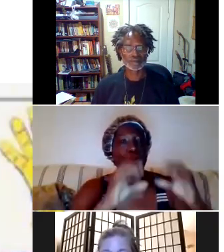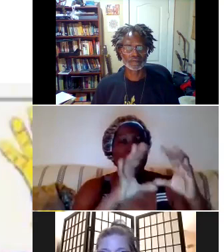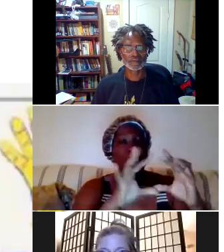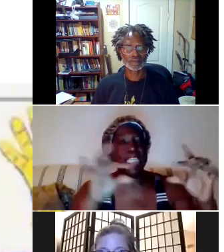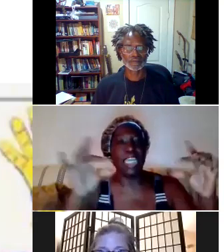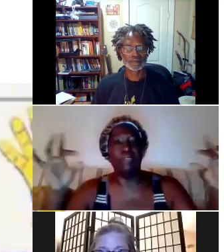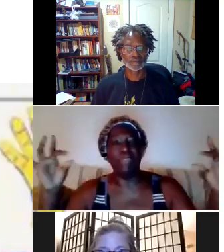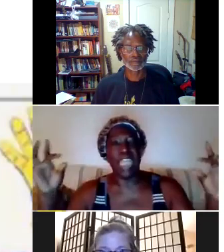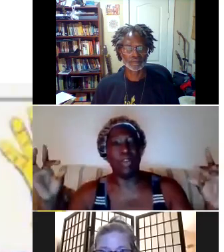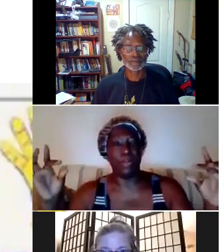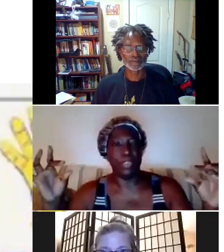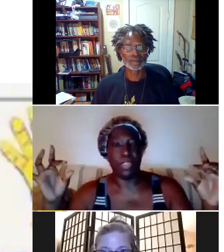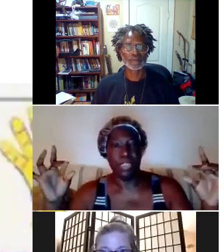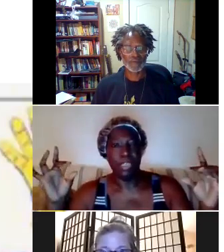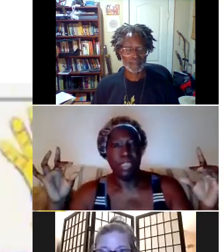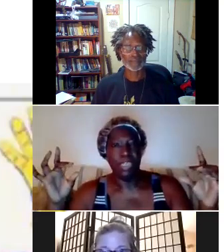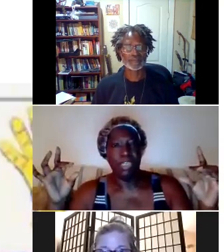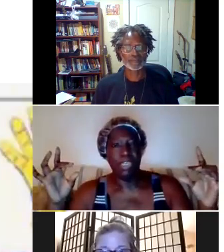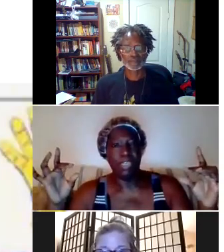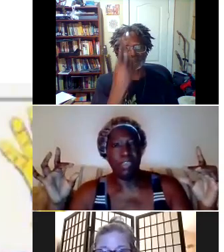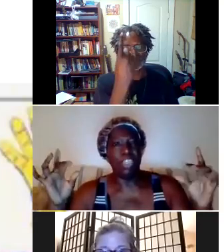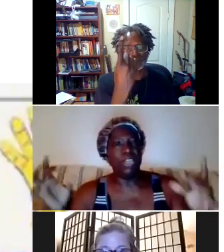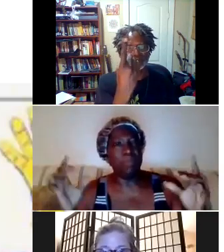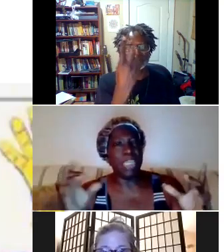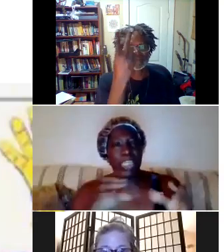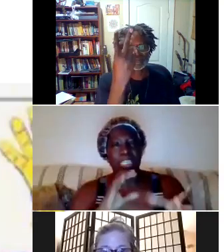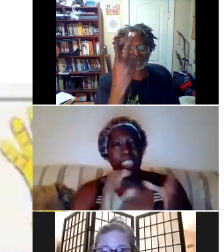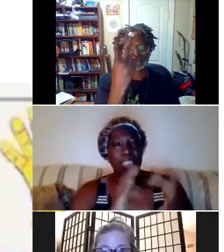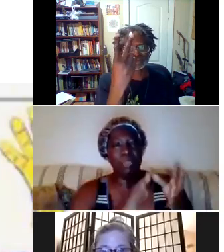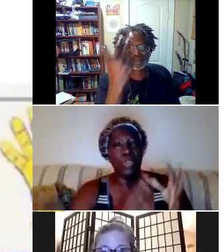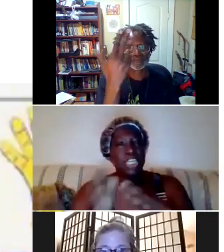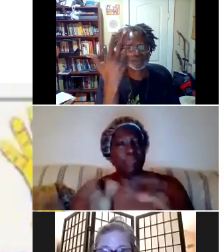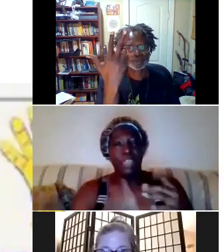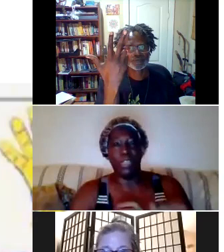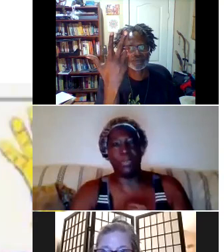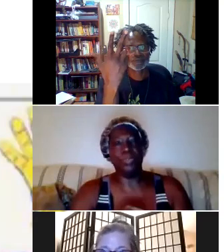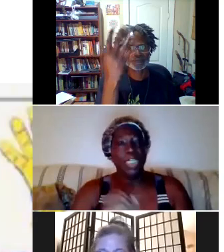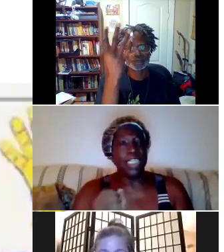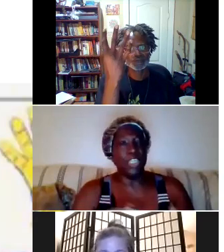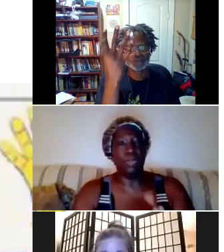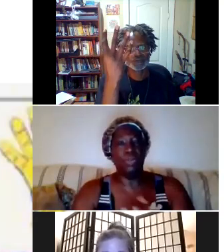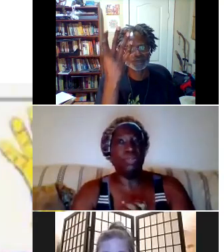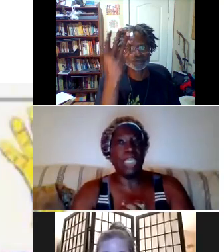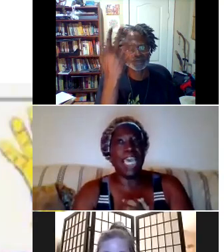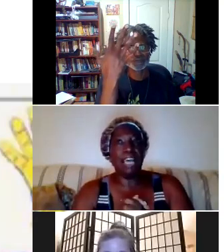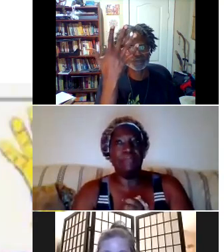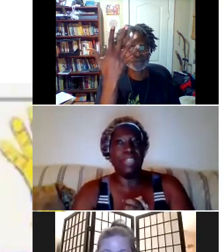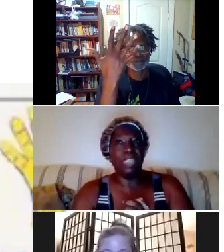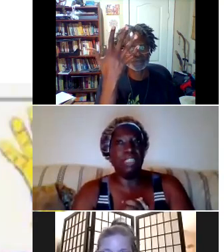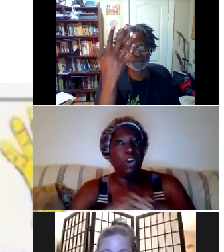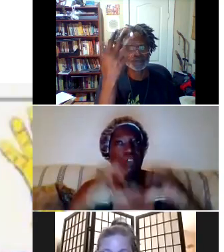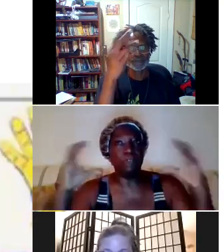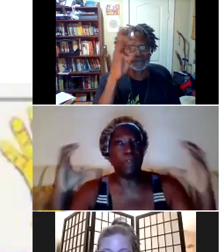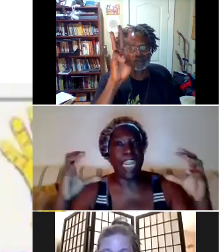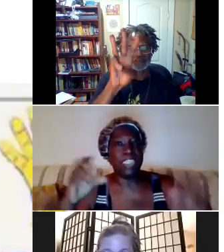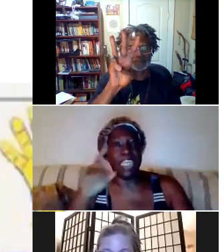to remember a set of letters. Right. You know what I mean? And it's Right. more difficult when you have